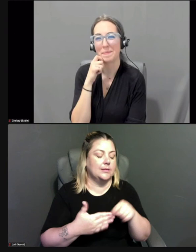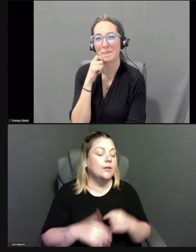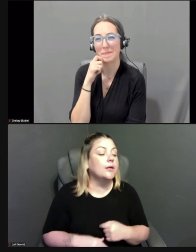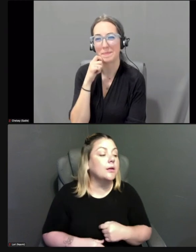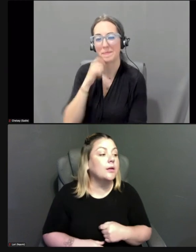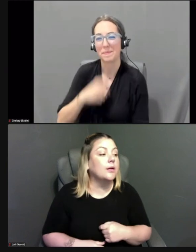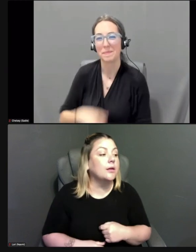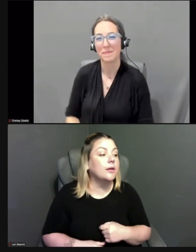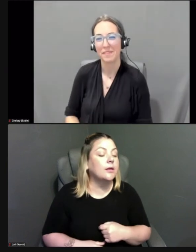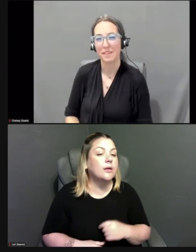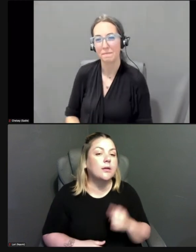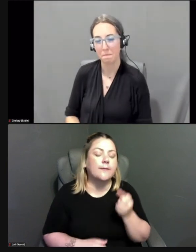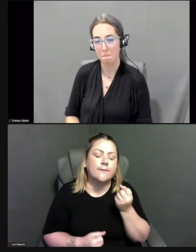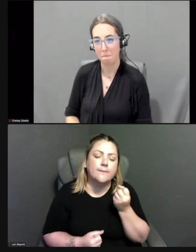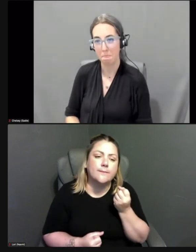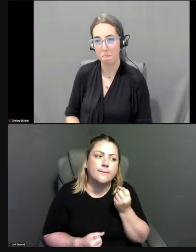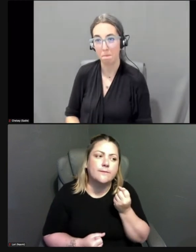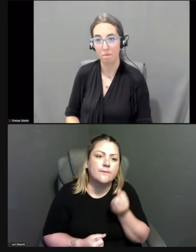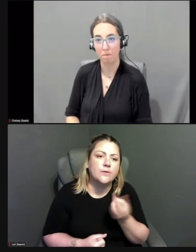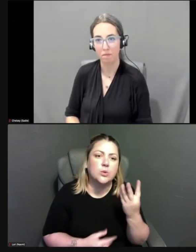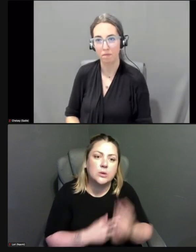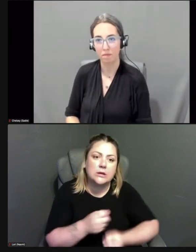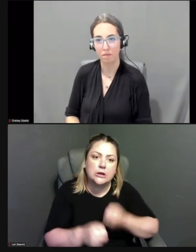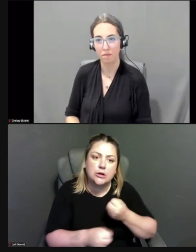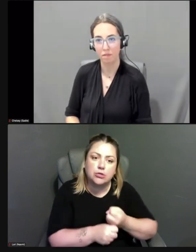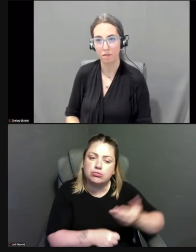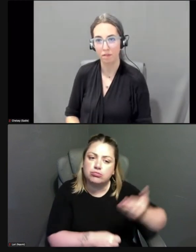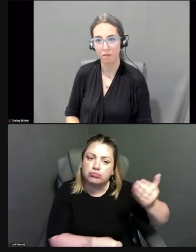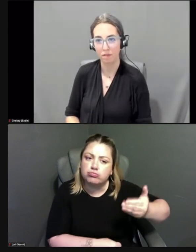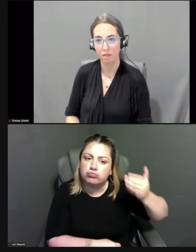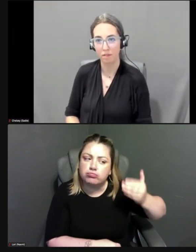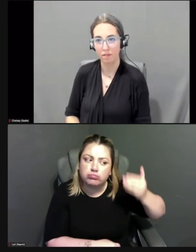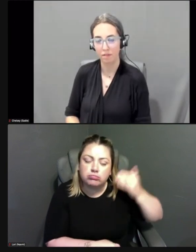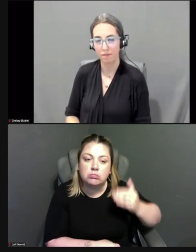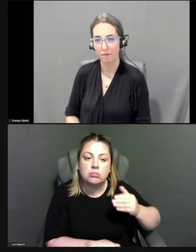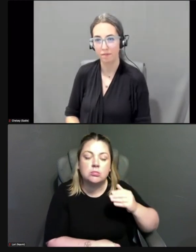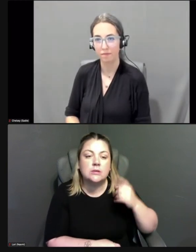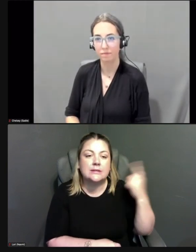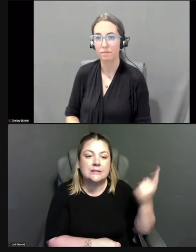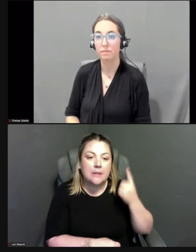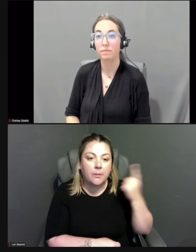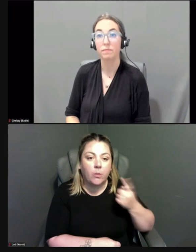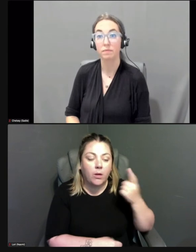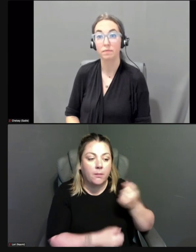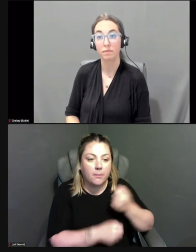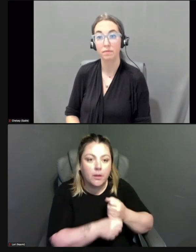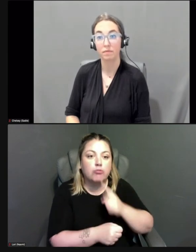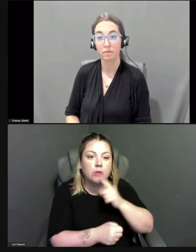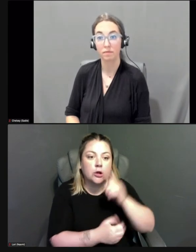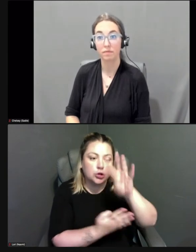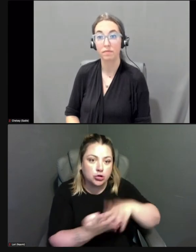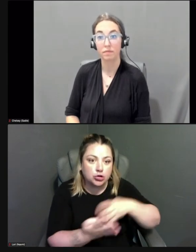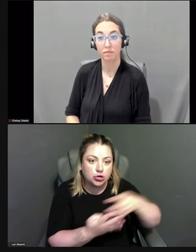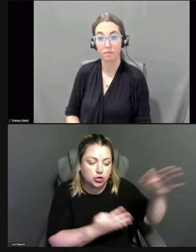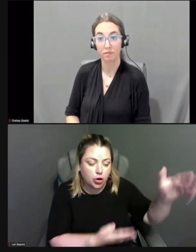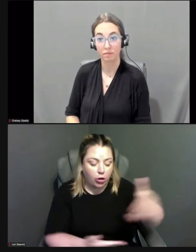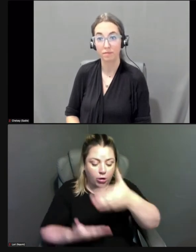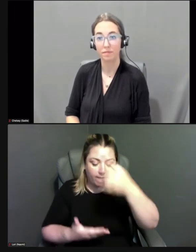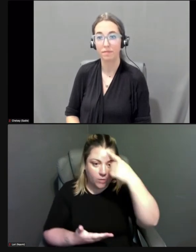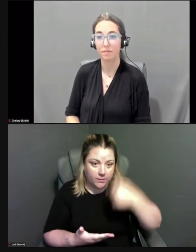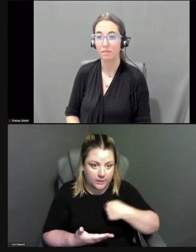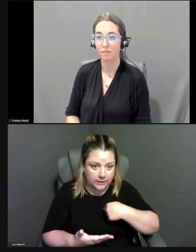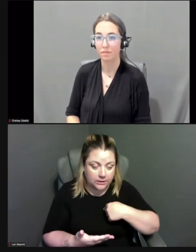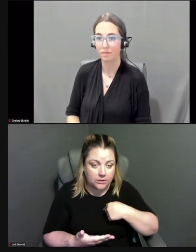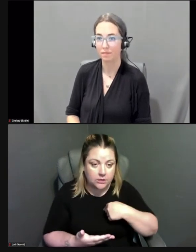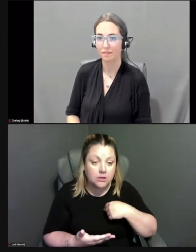A couple of years ago, I actually had like a chart done. And because of how late in the